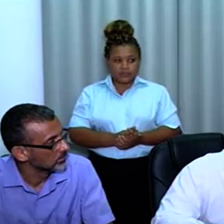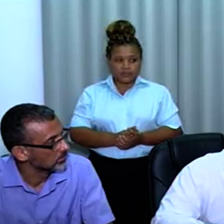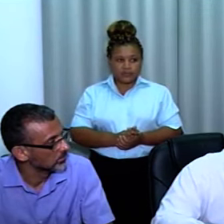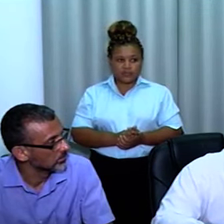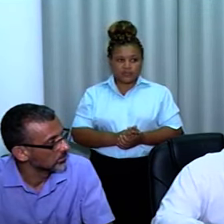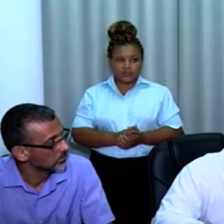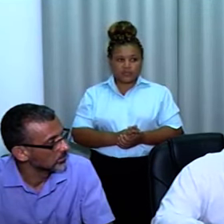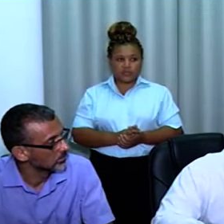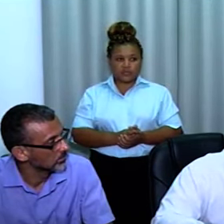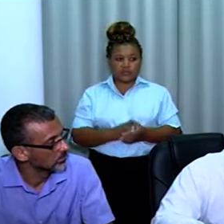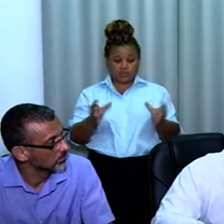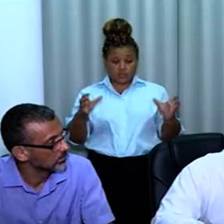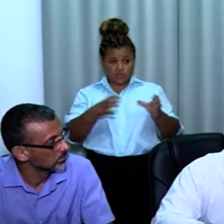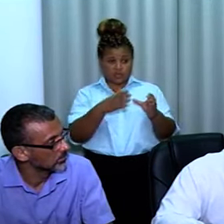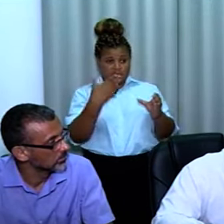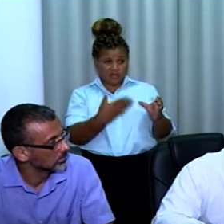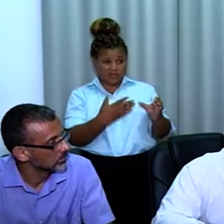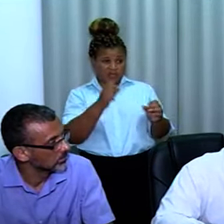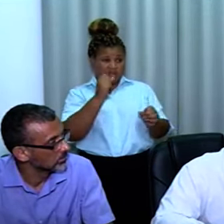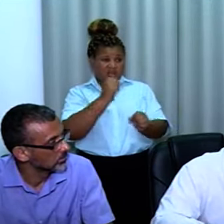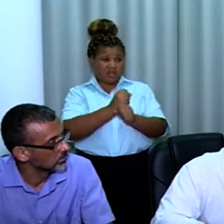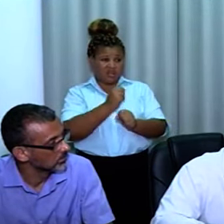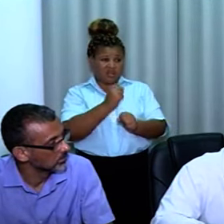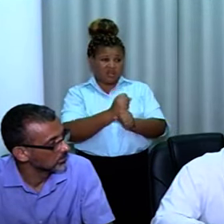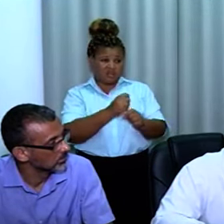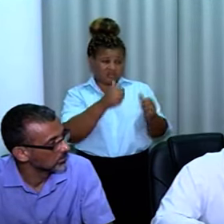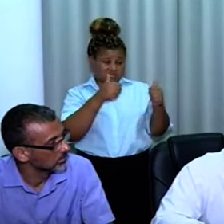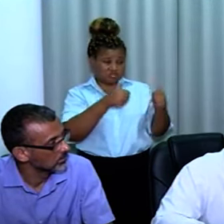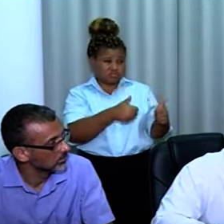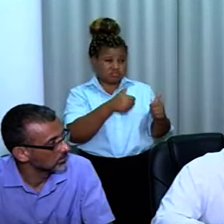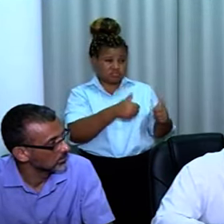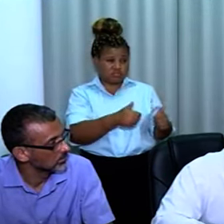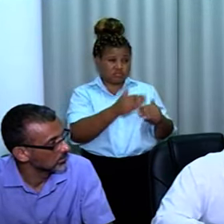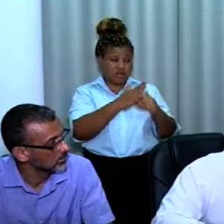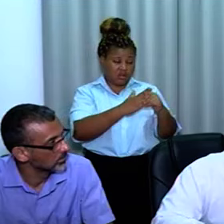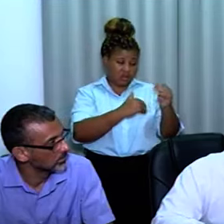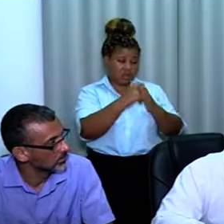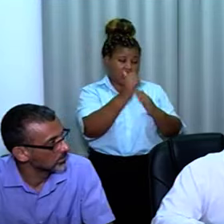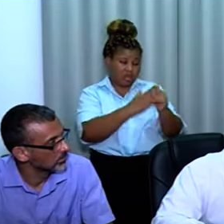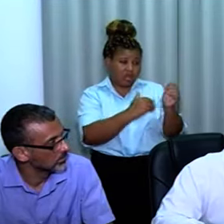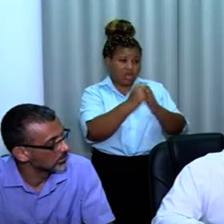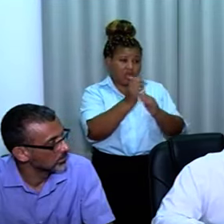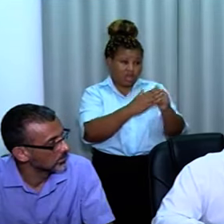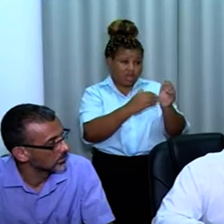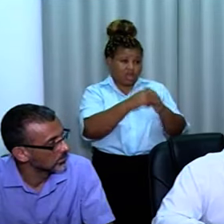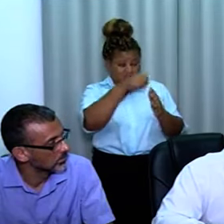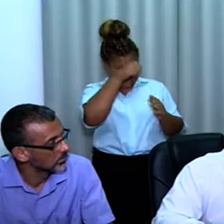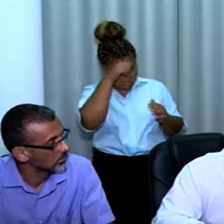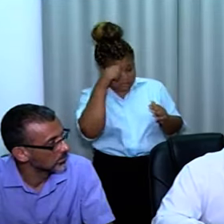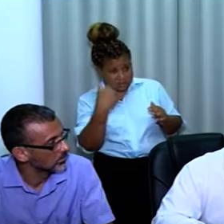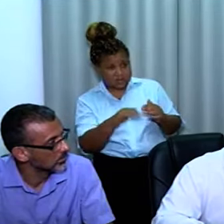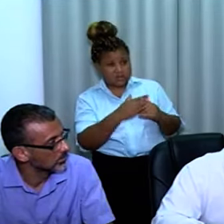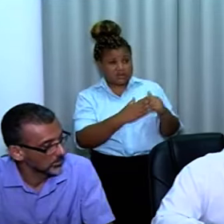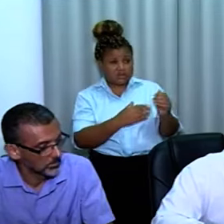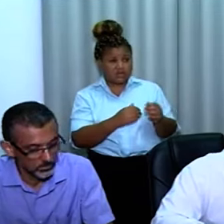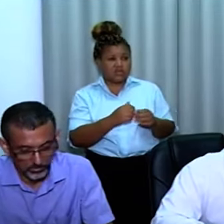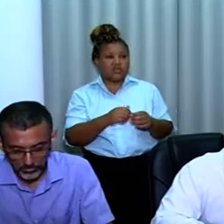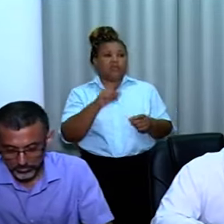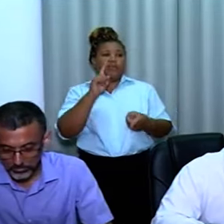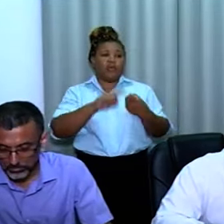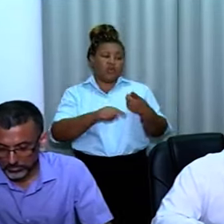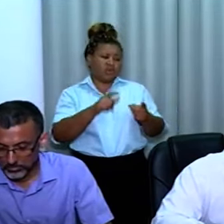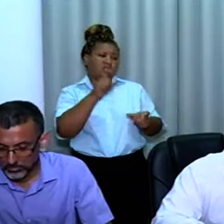of dedicated staff. They have been working very hard. They need the support of the public. We want the public